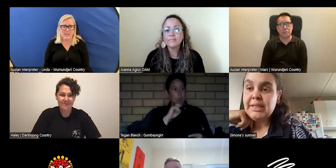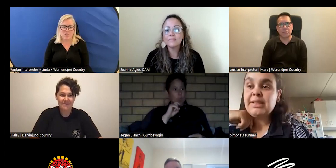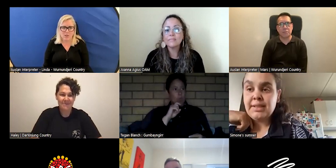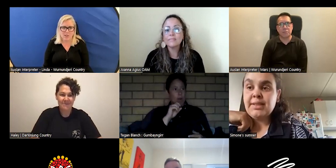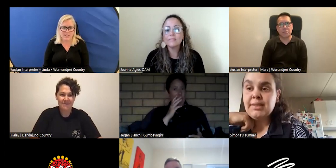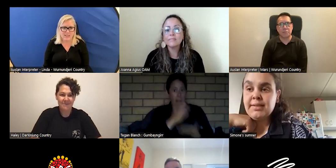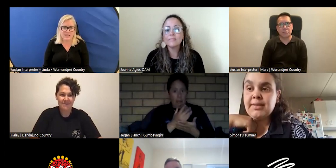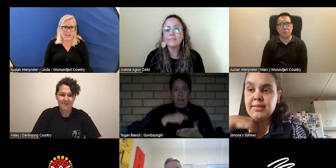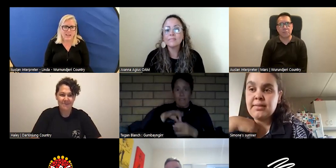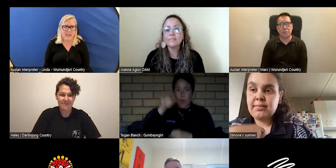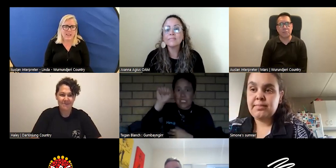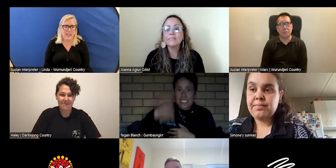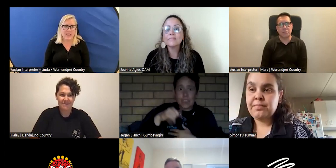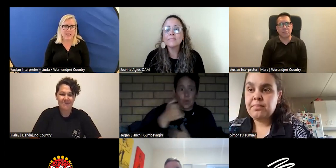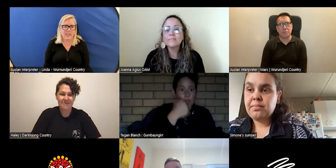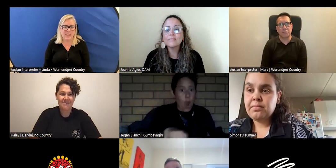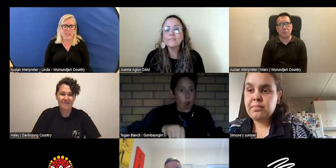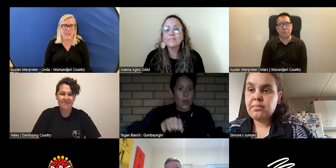it's their choice.